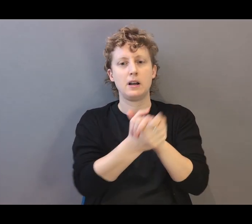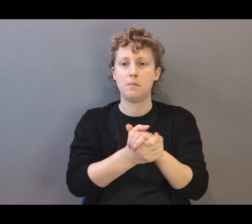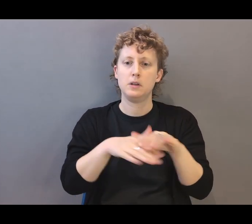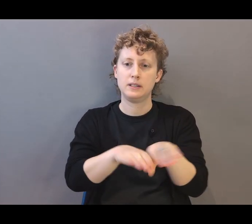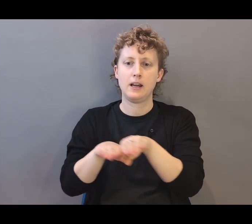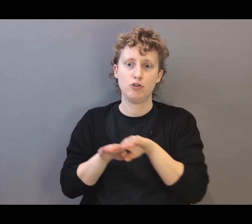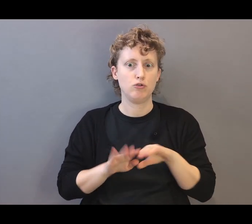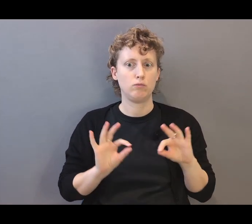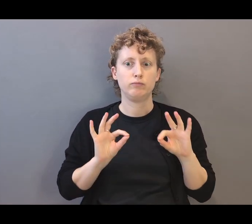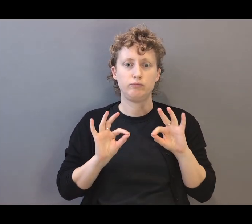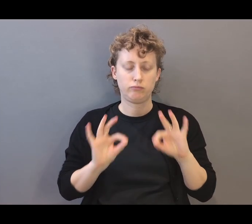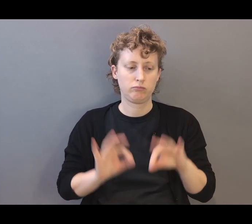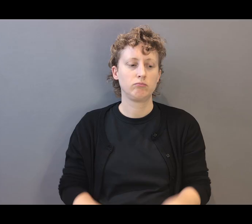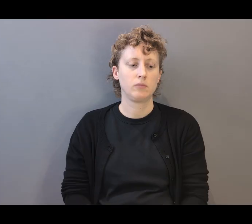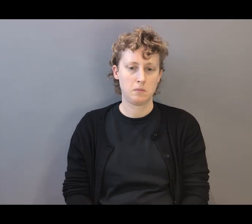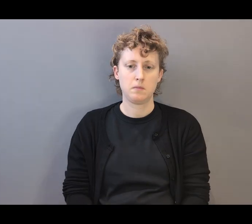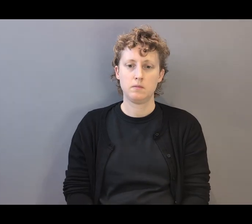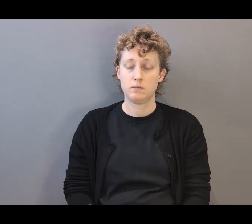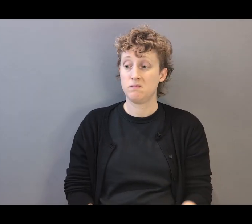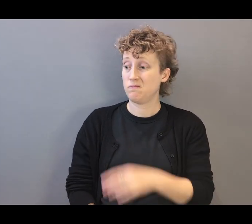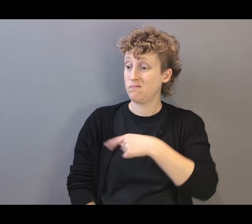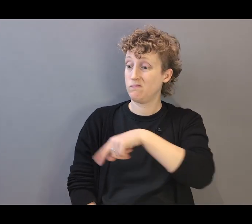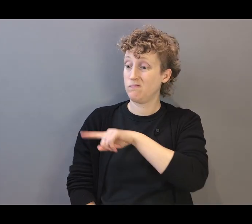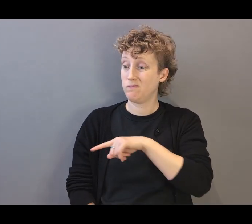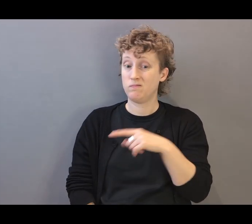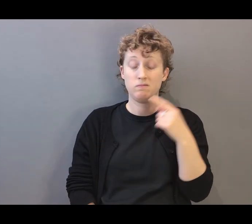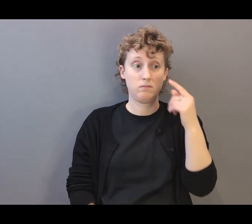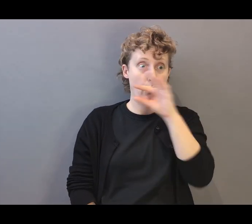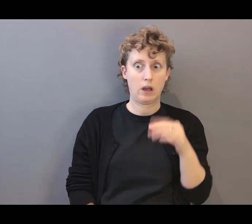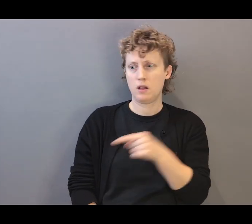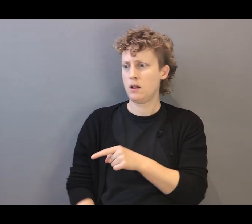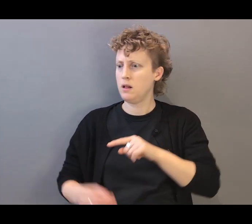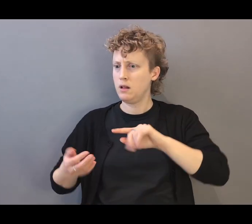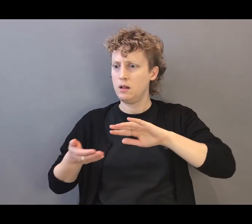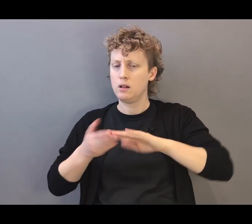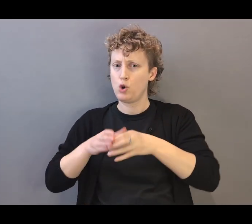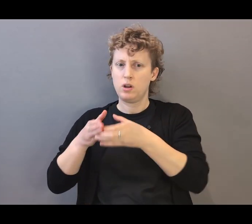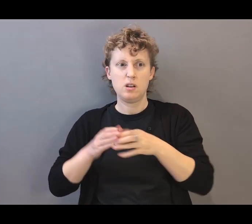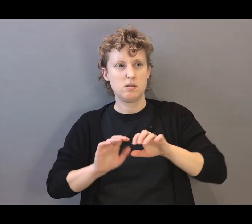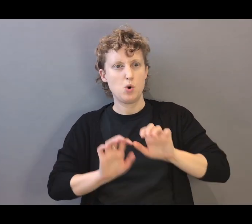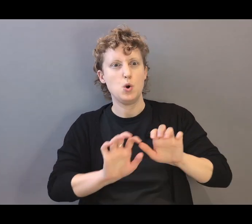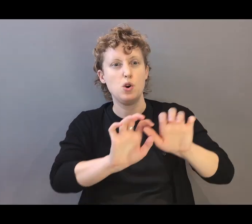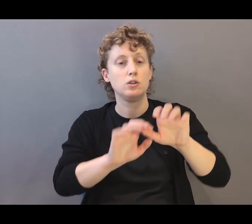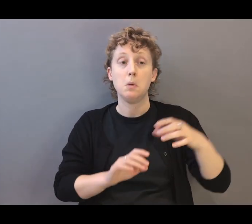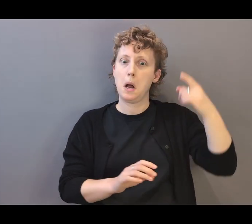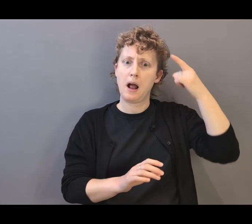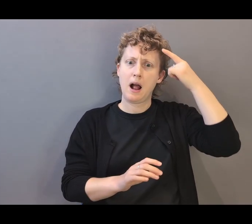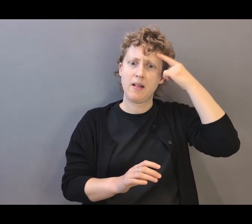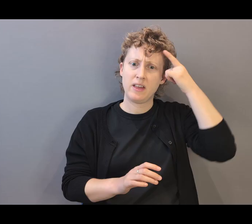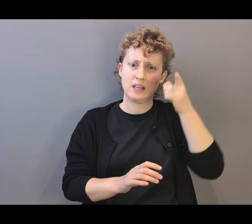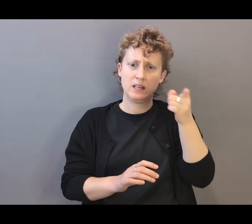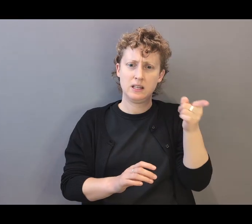that that even didn't come from the community, or maybe it did as well, but at least it was really, really pushed for by the Commission. So something